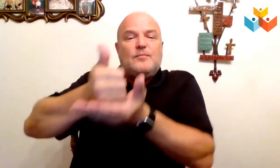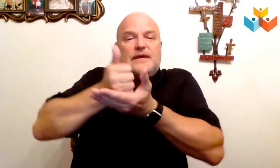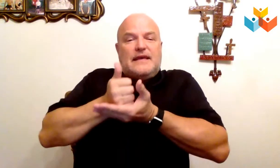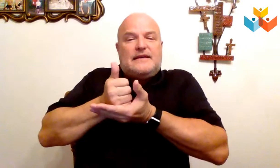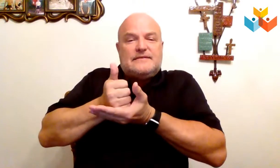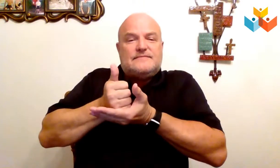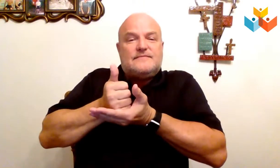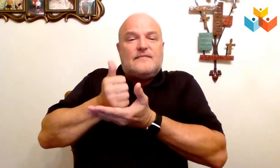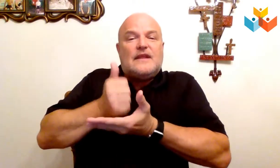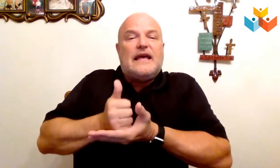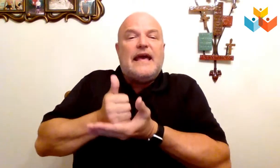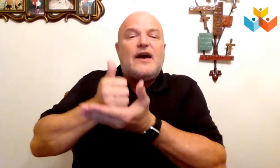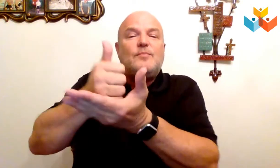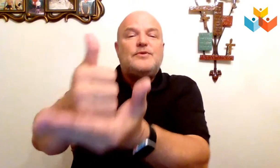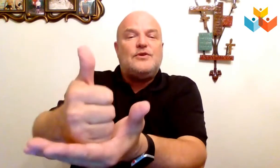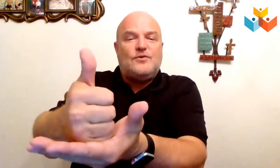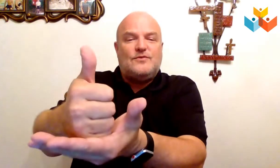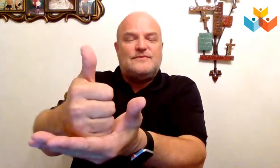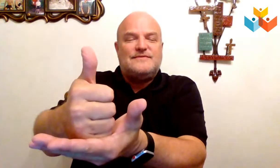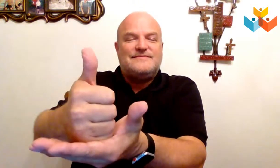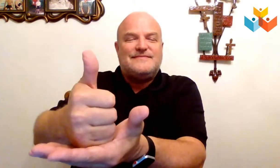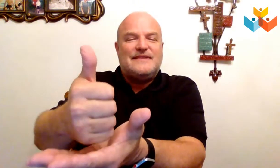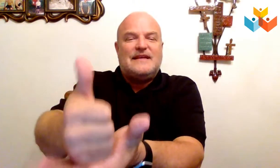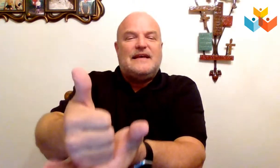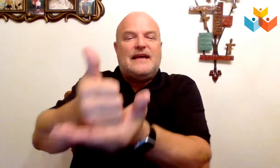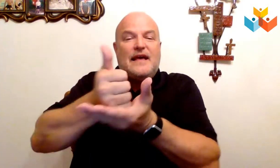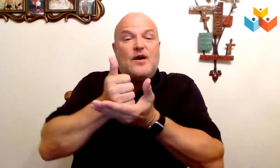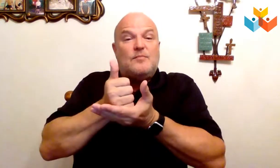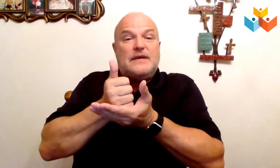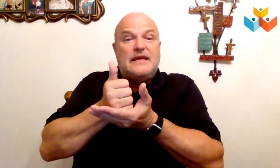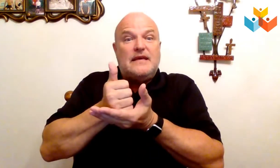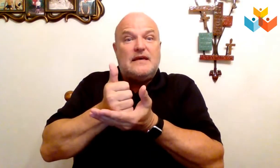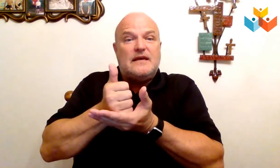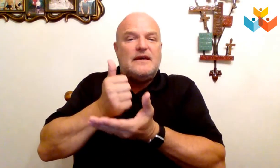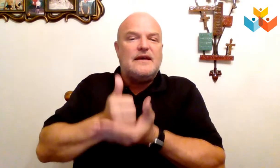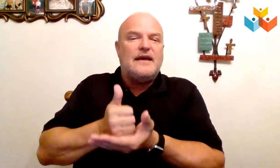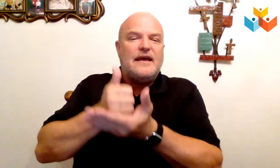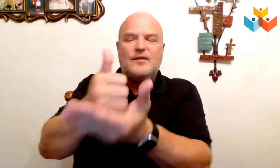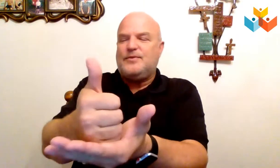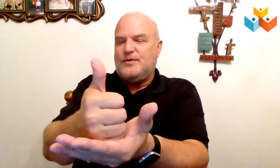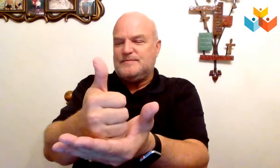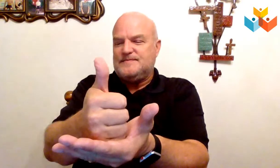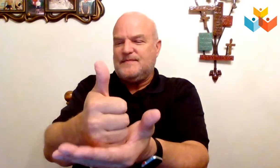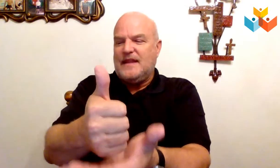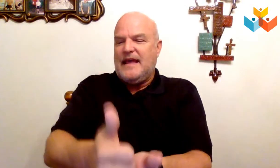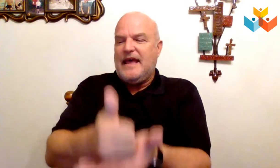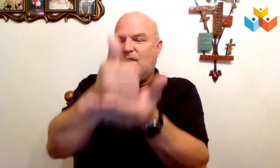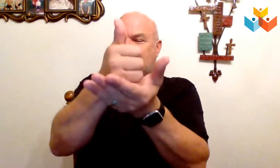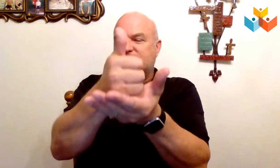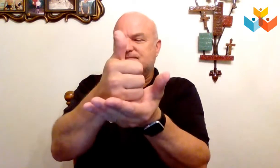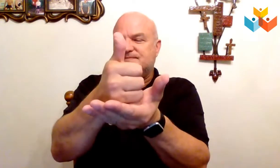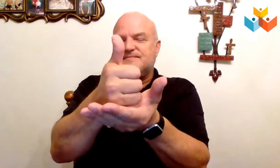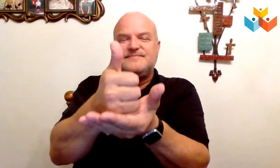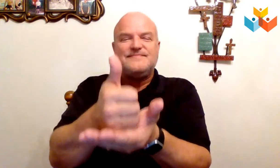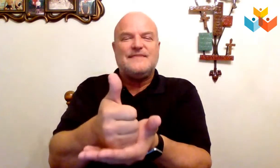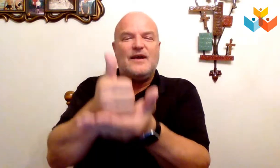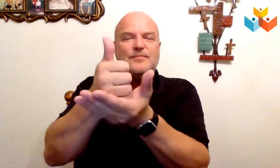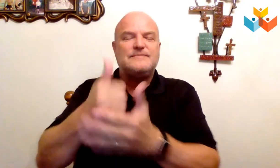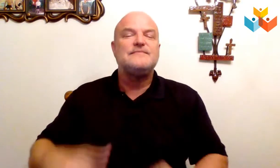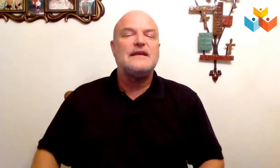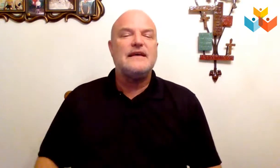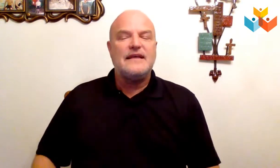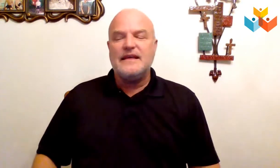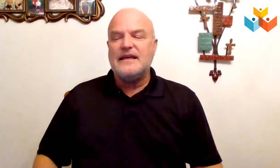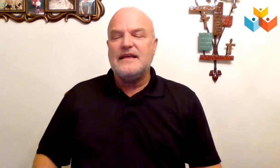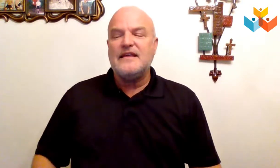A. Help. Help me. Help you. Help me. Help you.